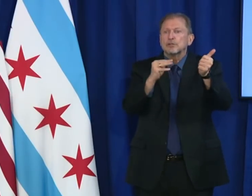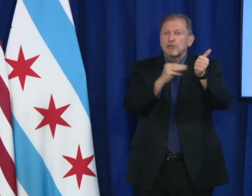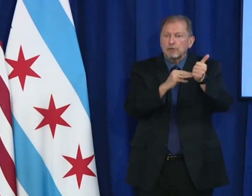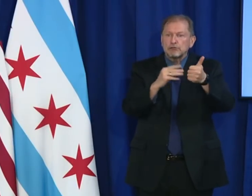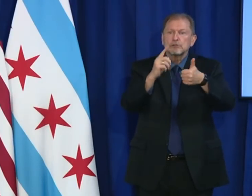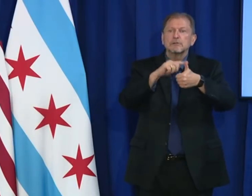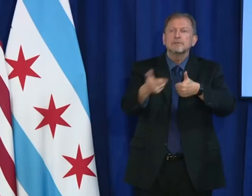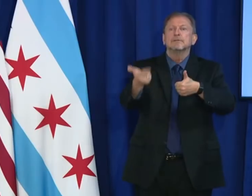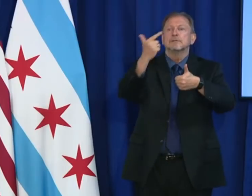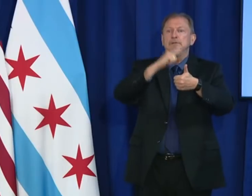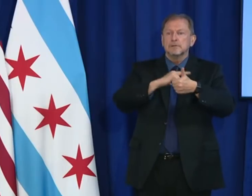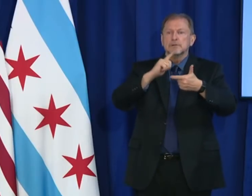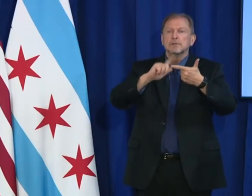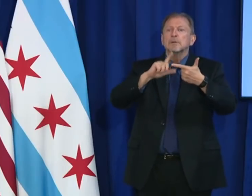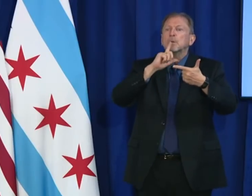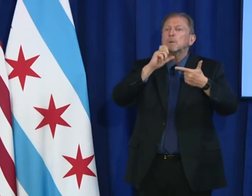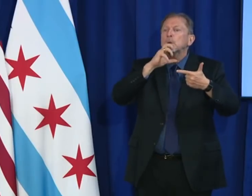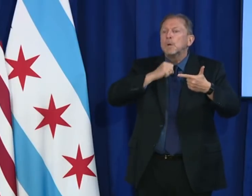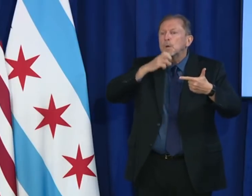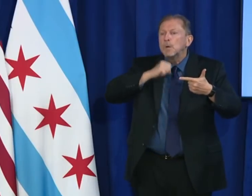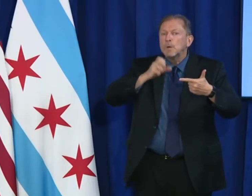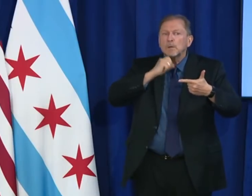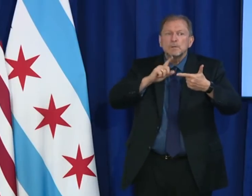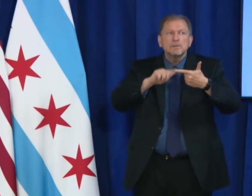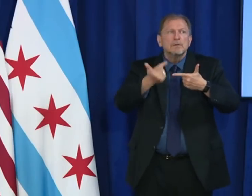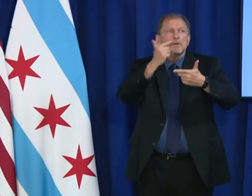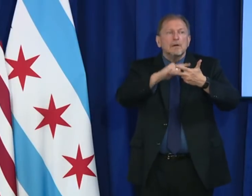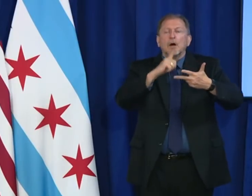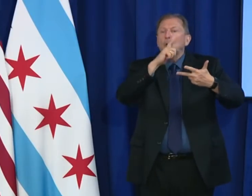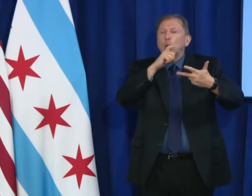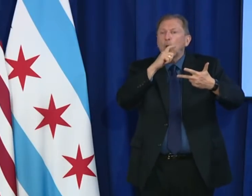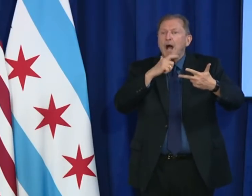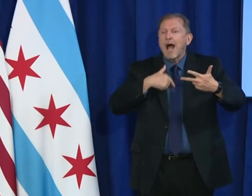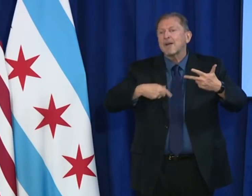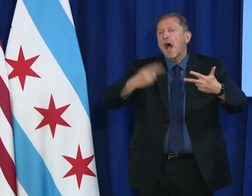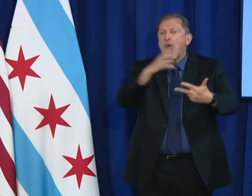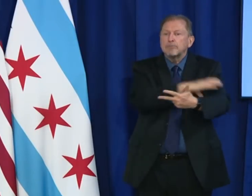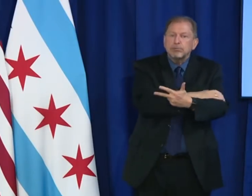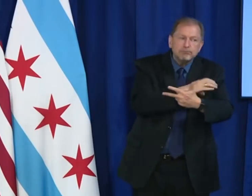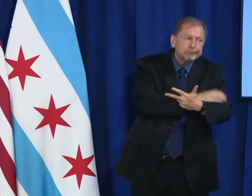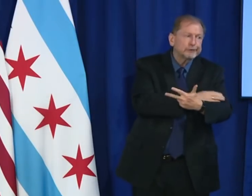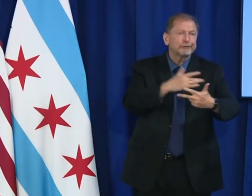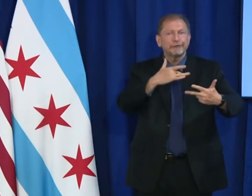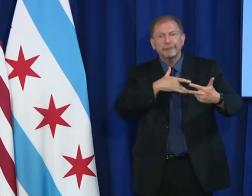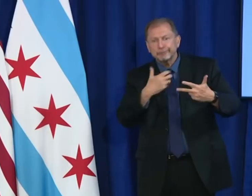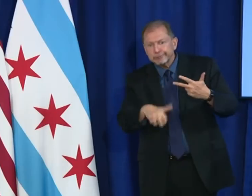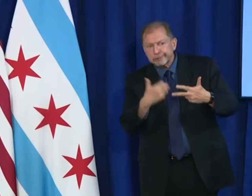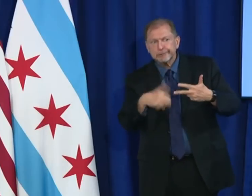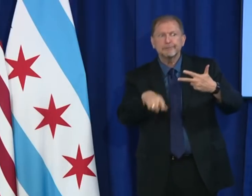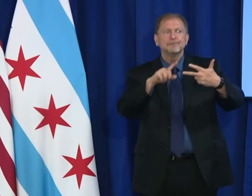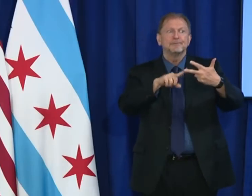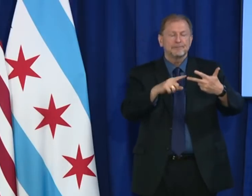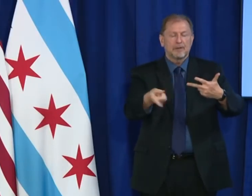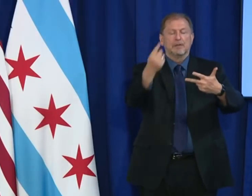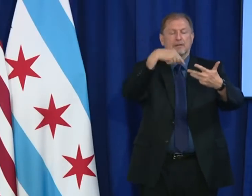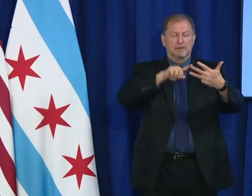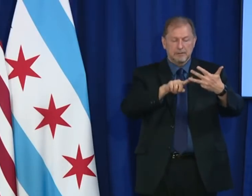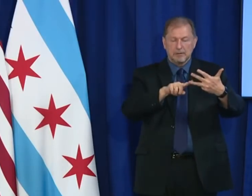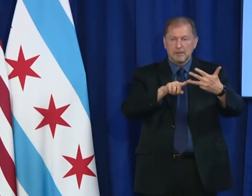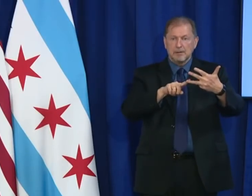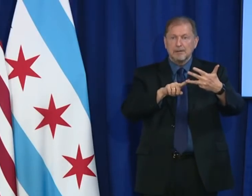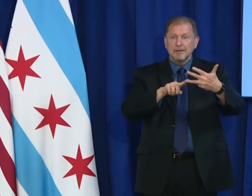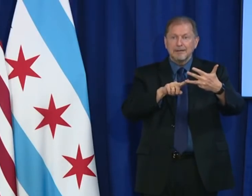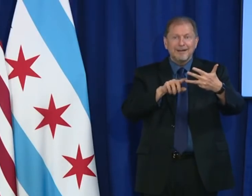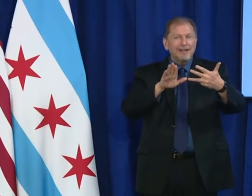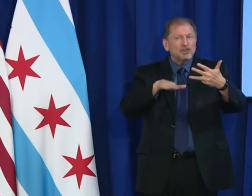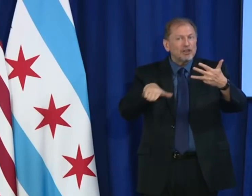sense, people who are older with, serious underlying conditions would be prioritized. Some of the essential workers. Children will be